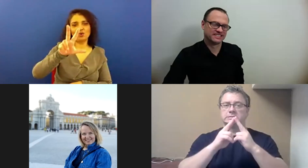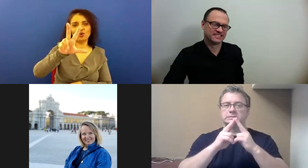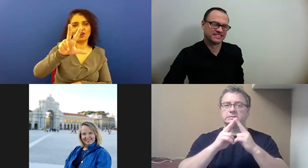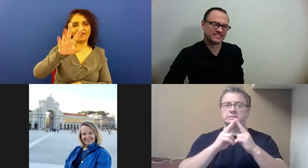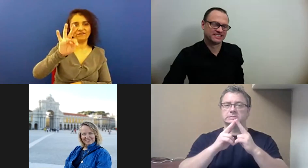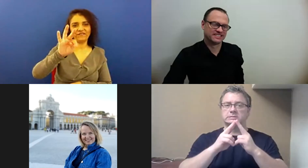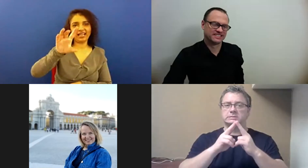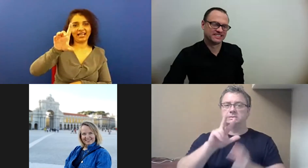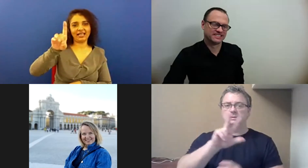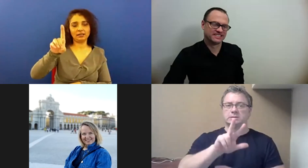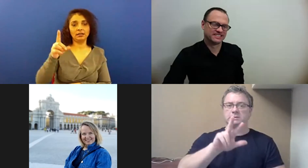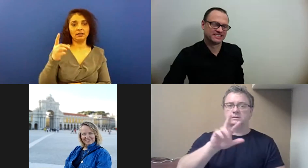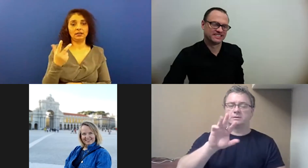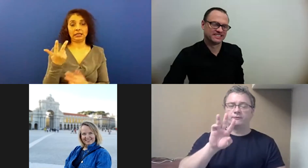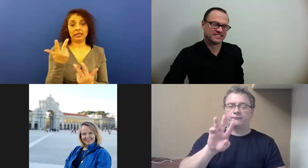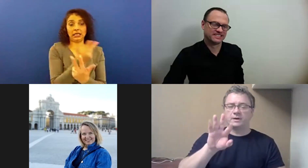secondly,